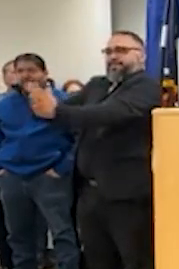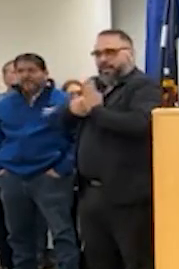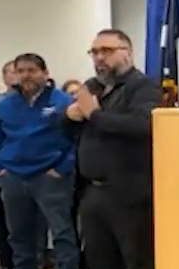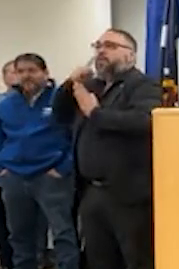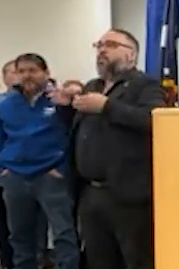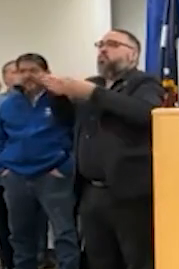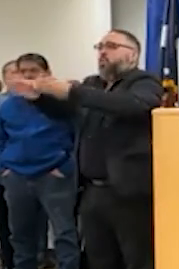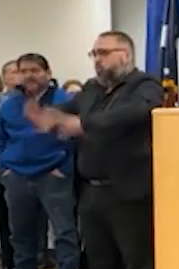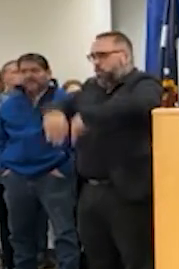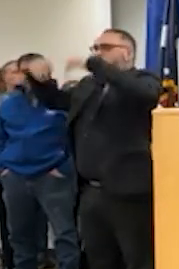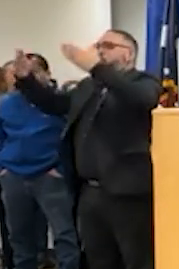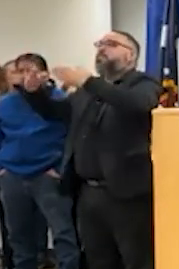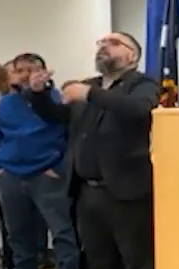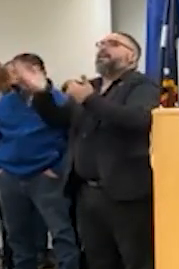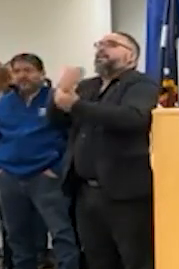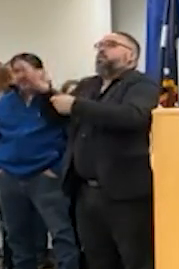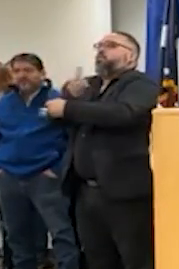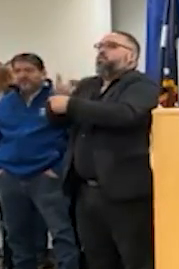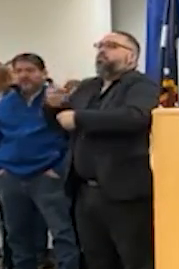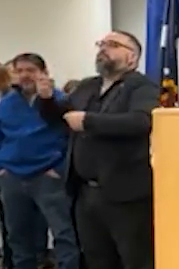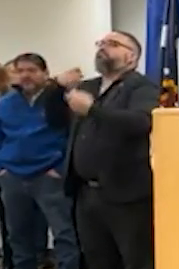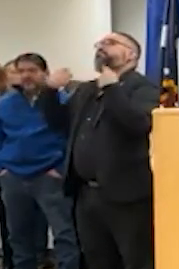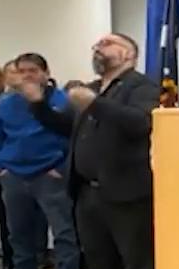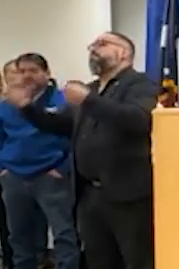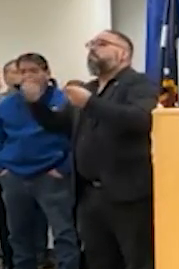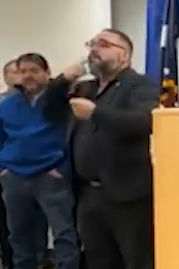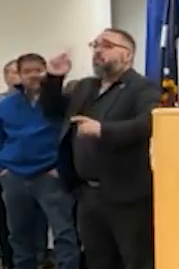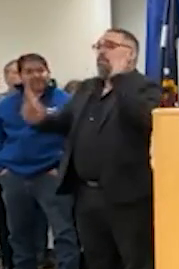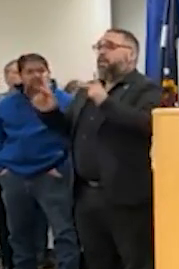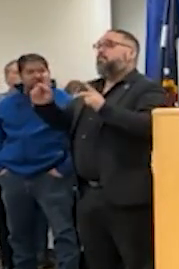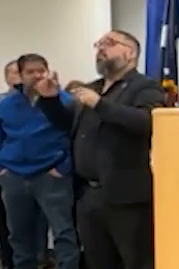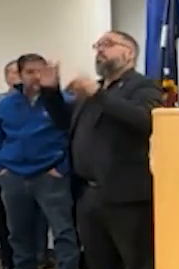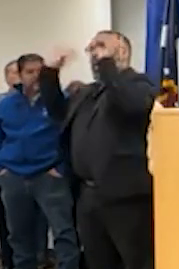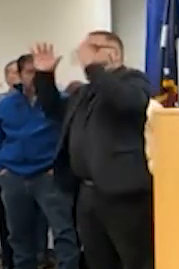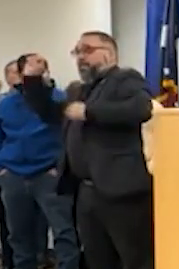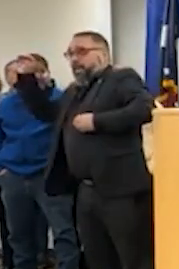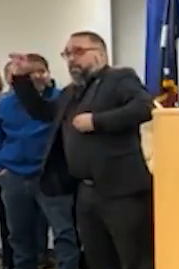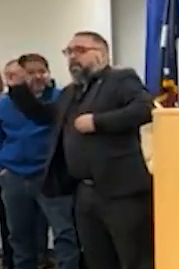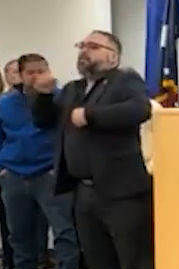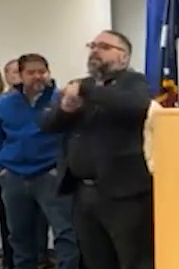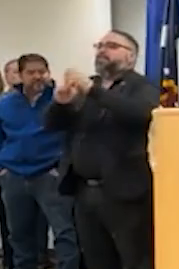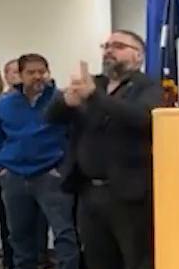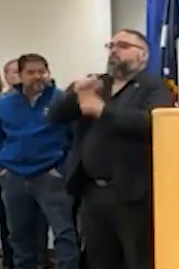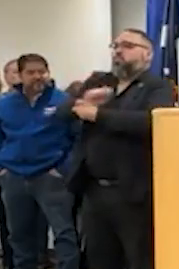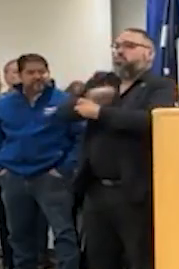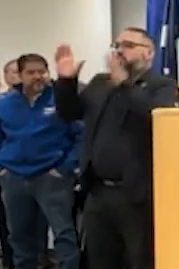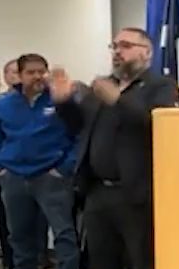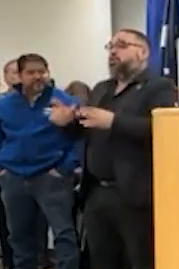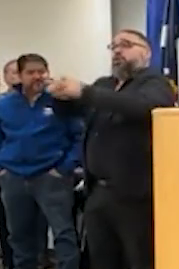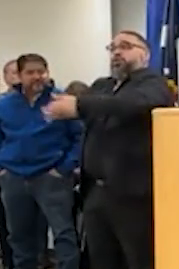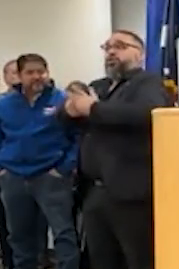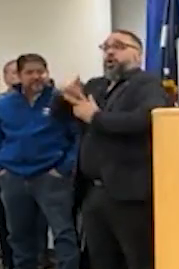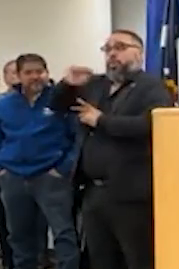open and passable for emergency responders and essential workers who must be out during this severe weather. Pre-treatment operations began on Thursday